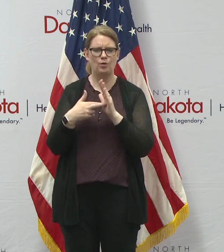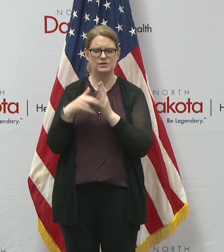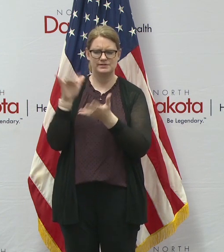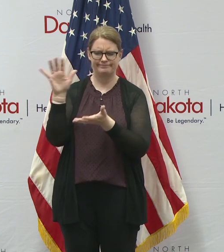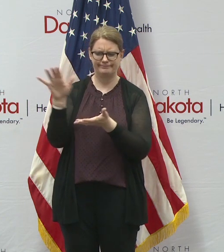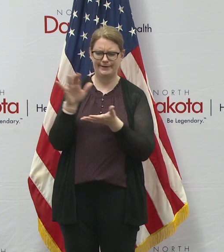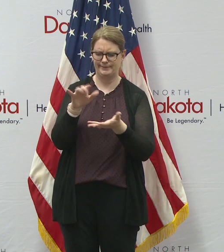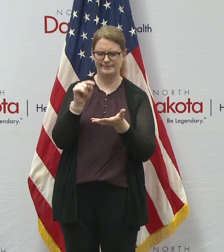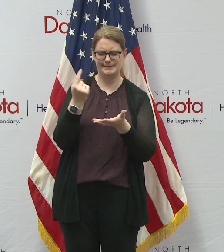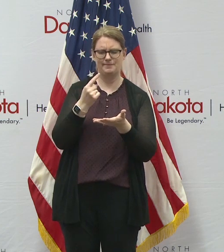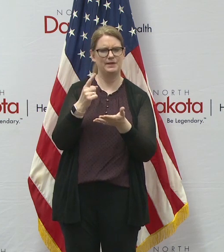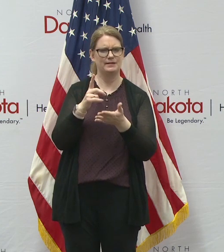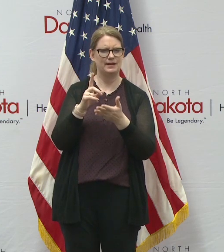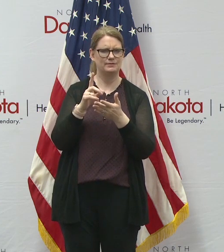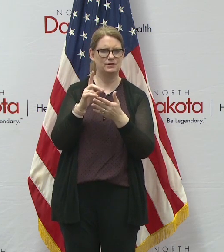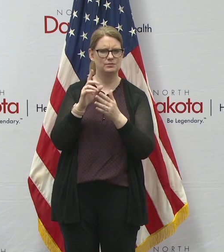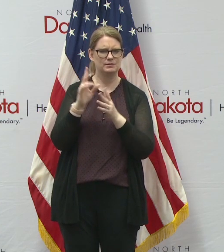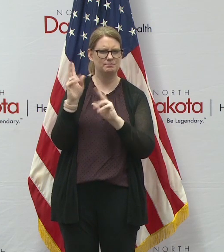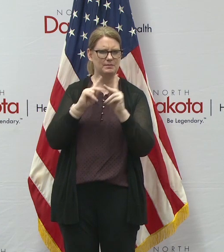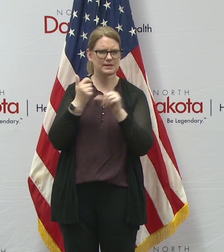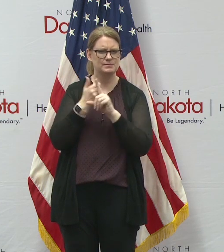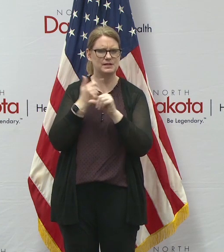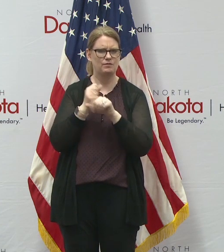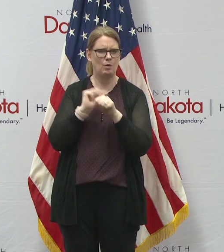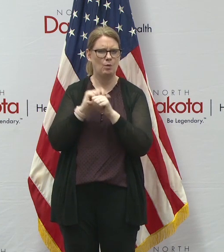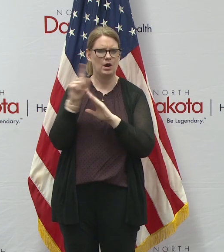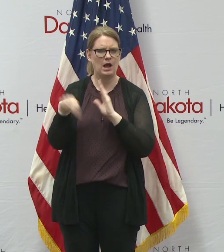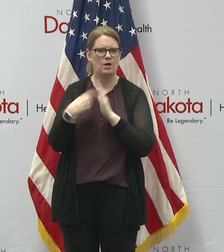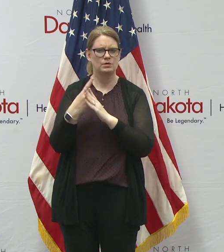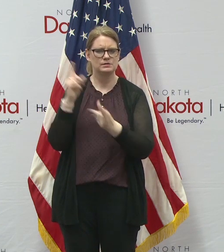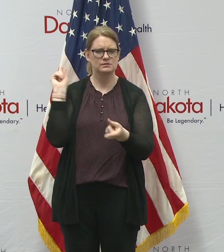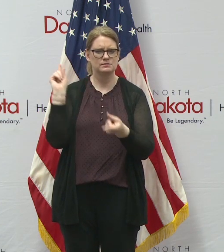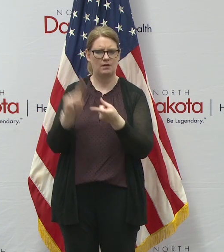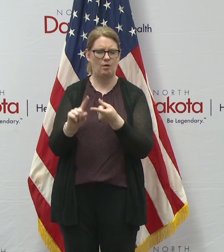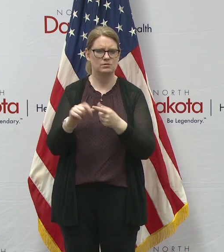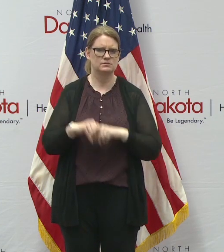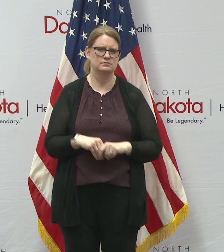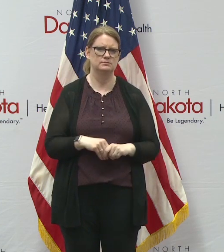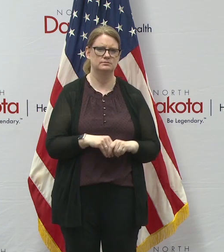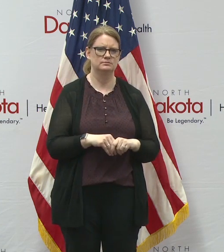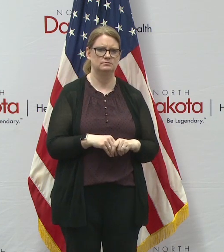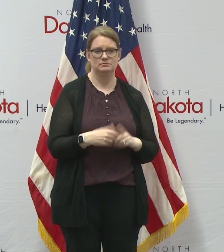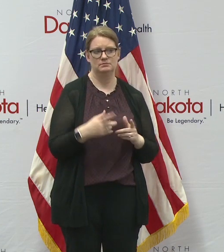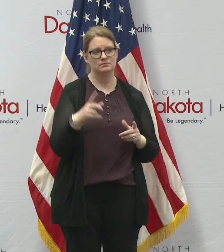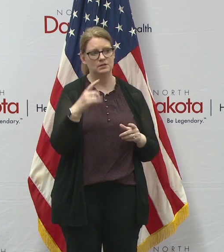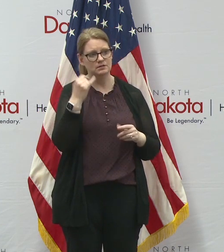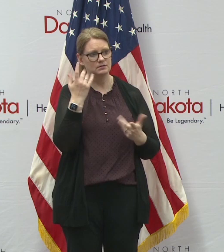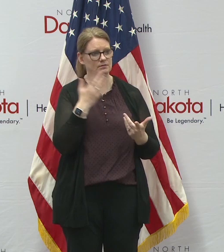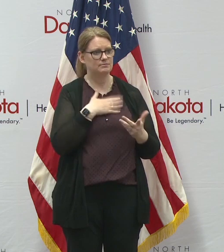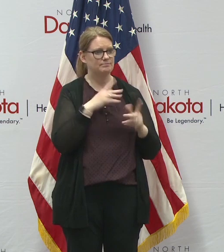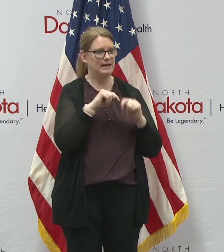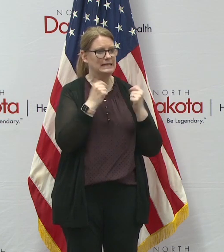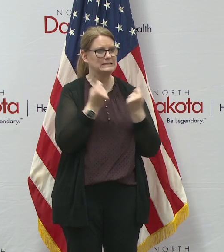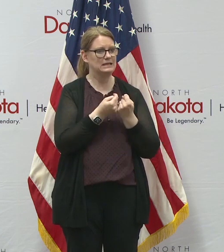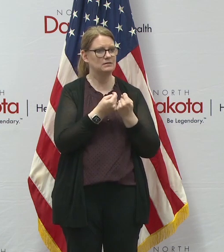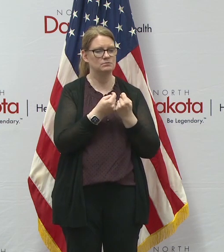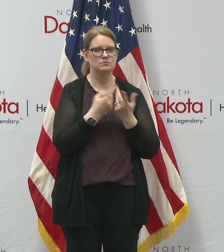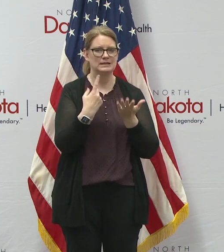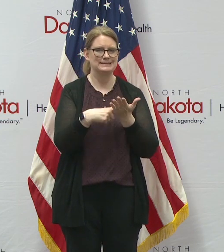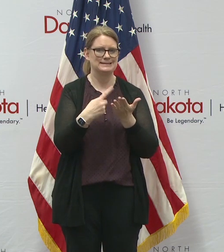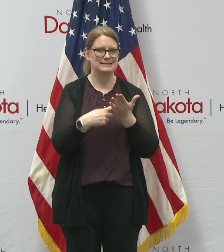So they should check on that. And for my team, we can, if we details here, we can bring that forward at a next